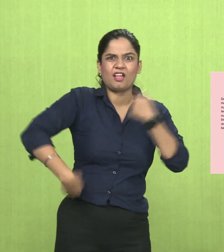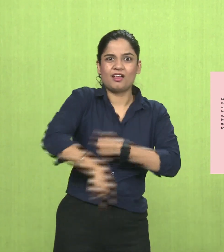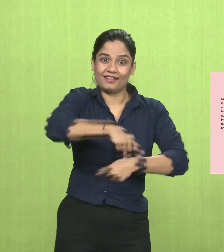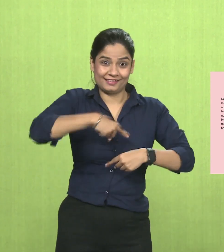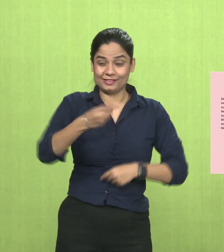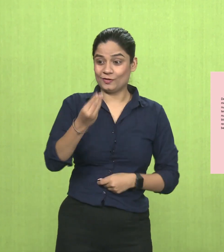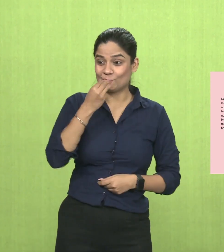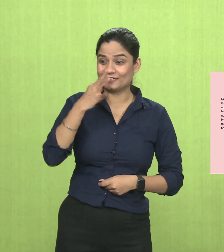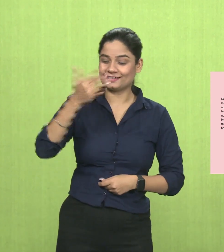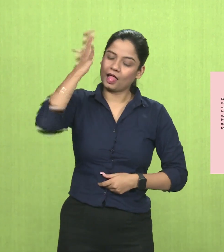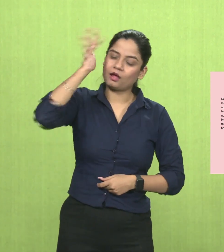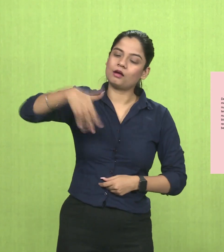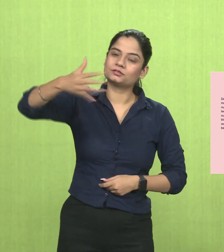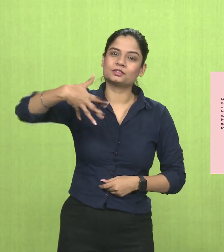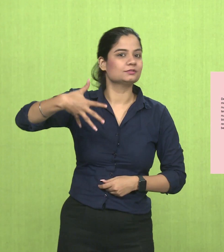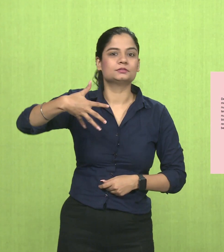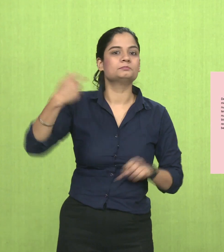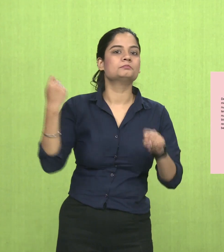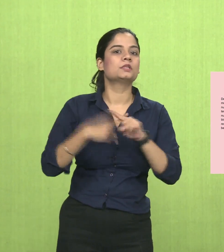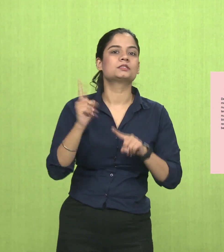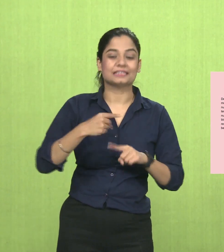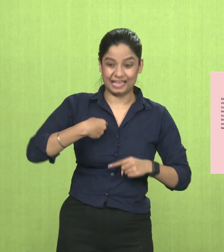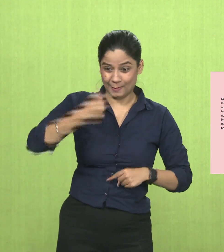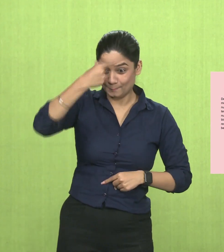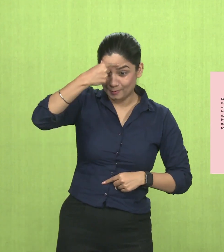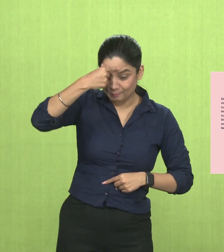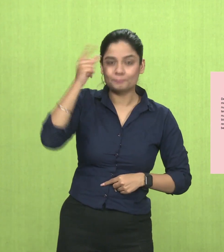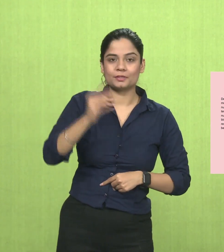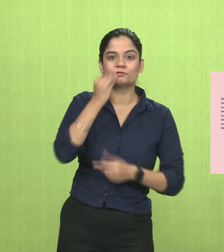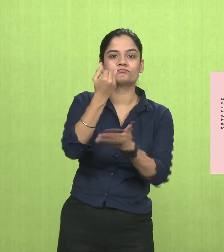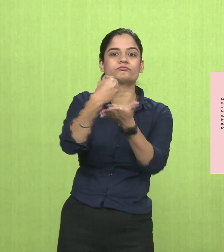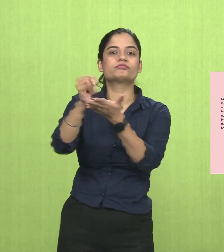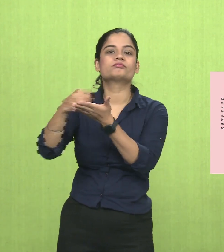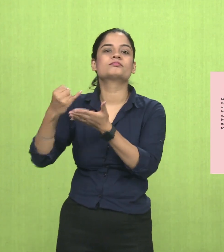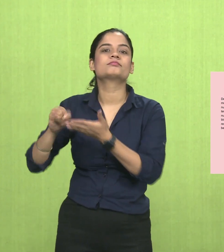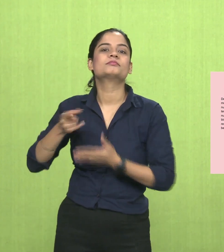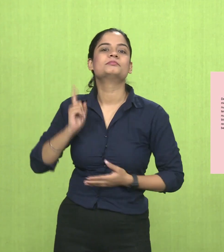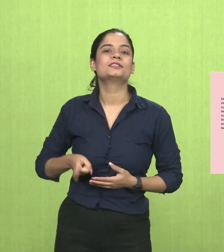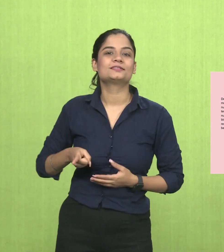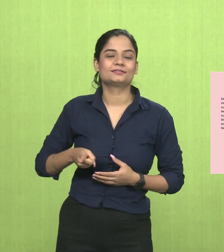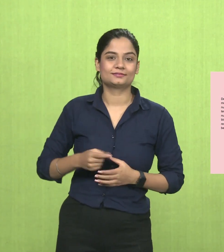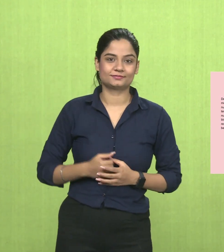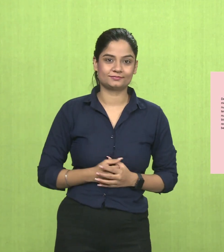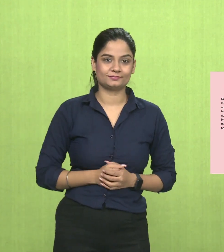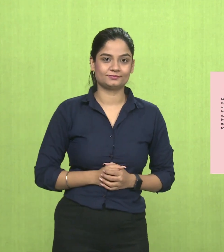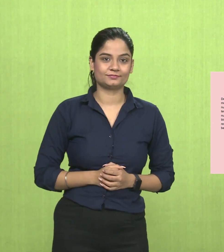then we have to stop taking salt a lot. We have to reduce our salt intake. That is